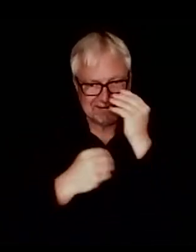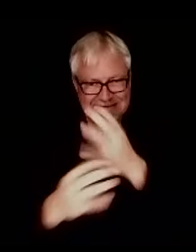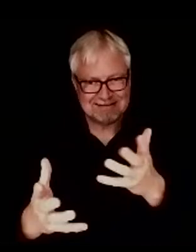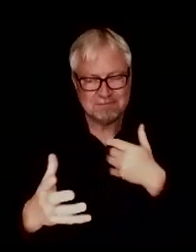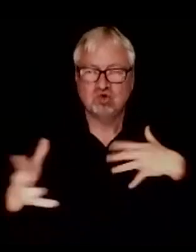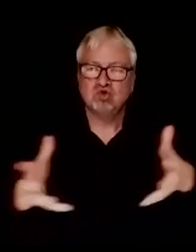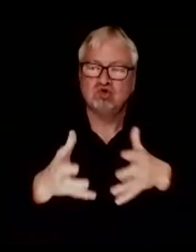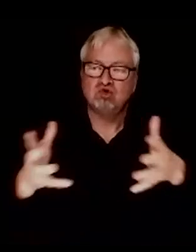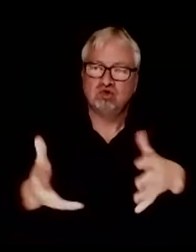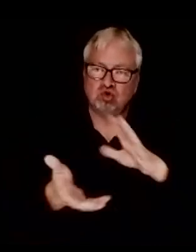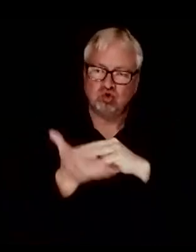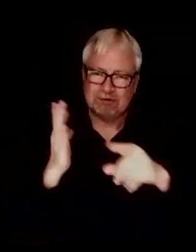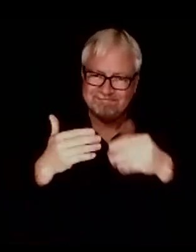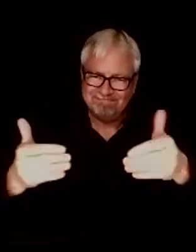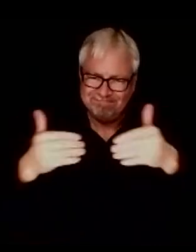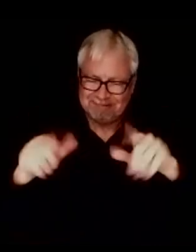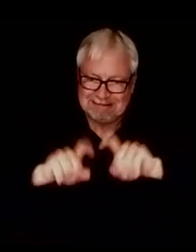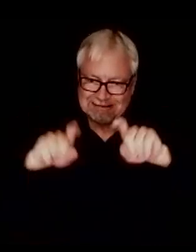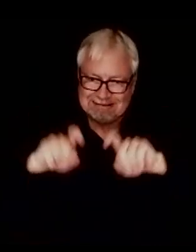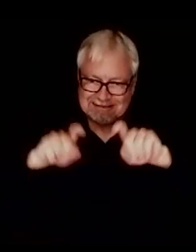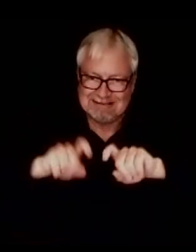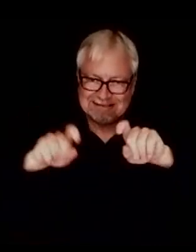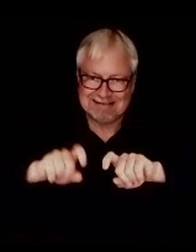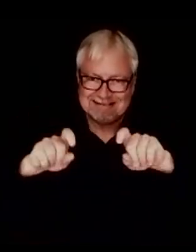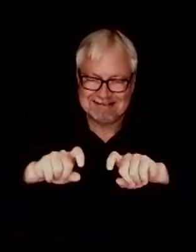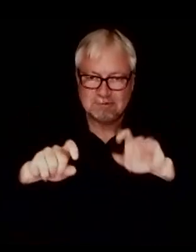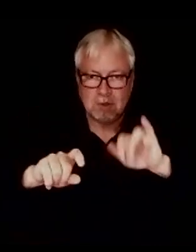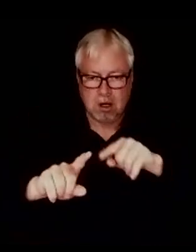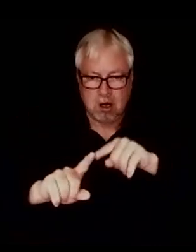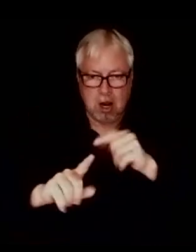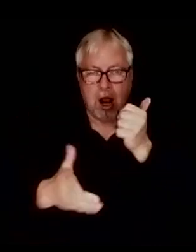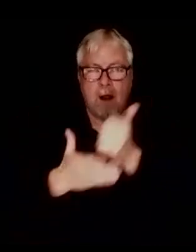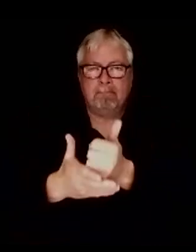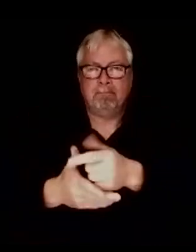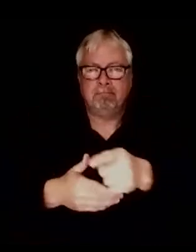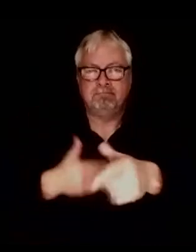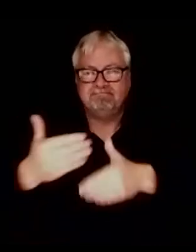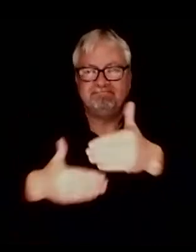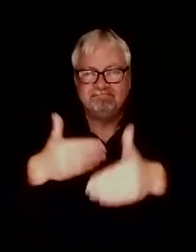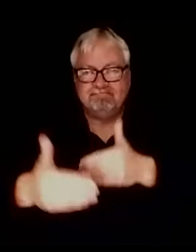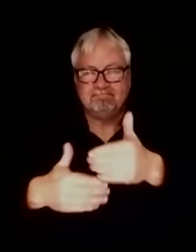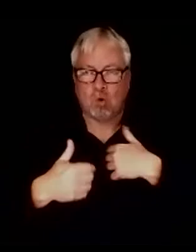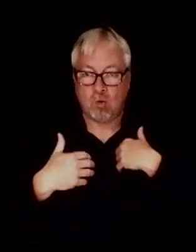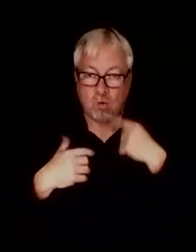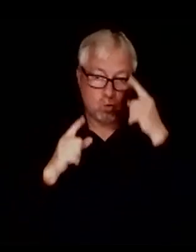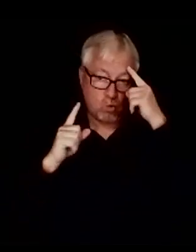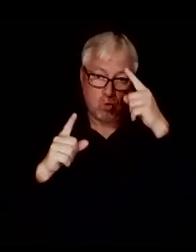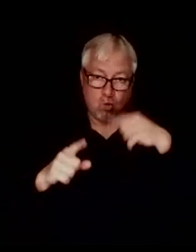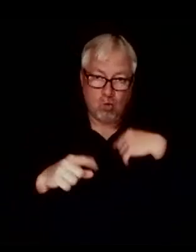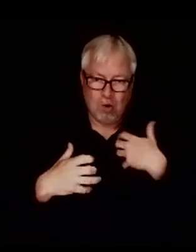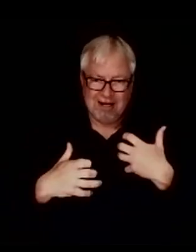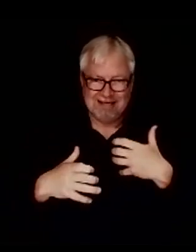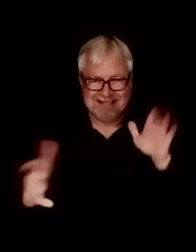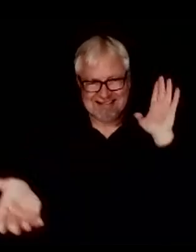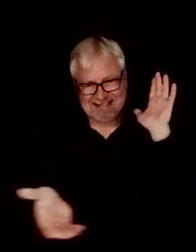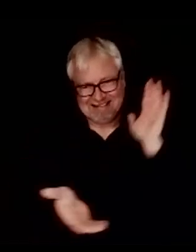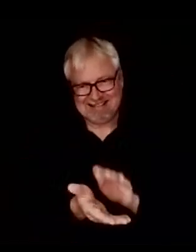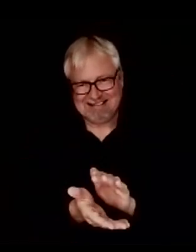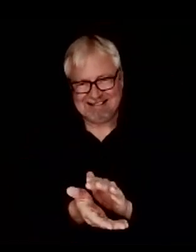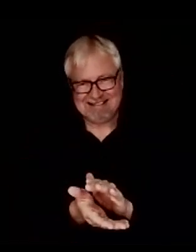we can try to impact the current rates of case growth. As well, we continue to urge